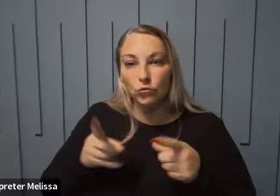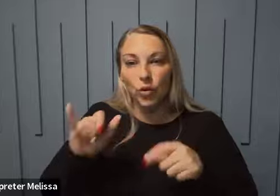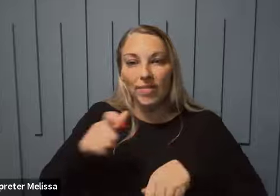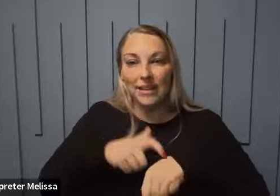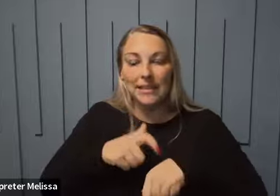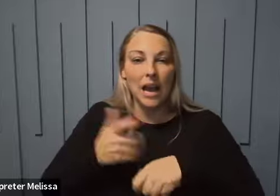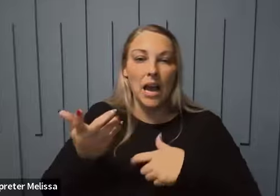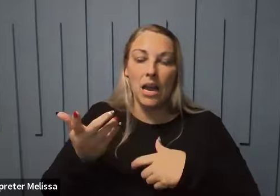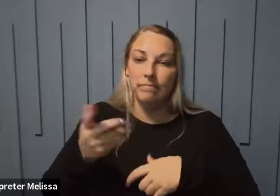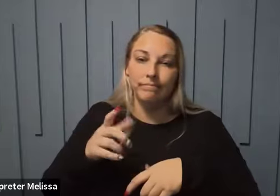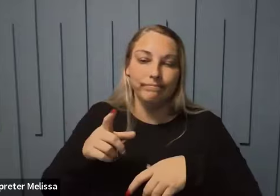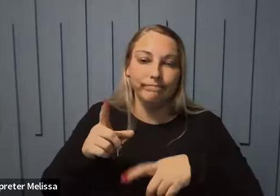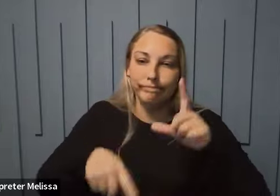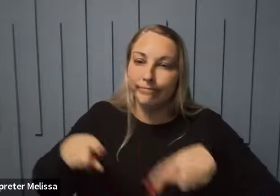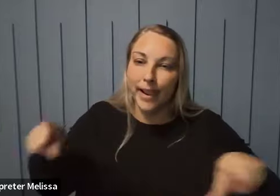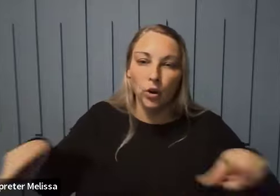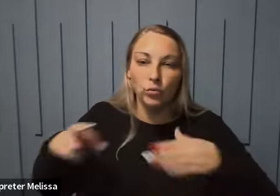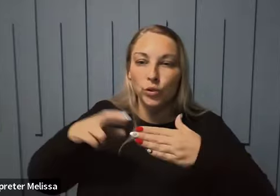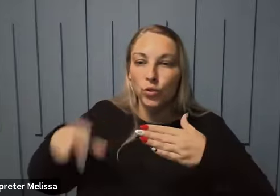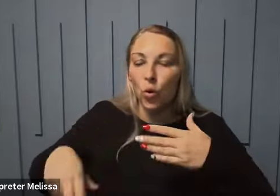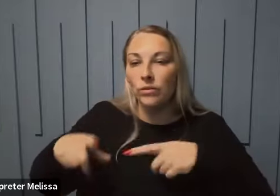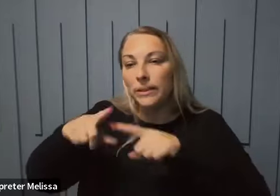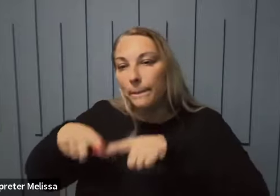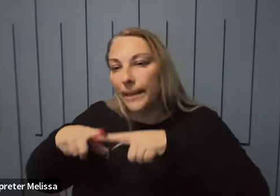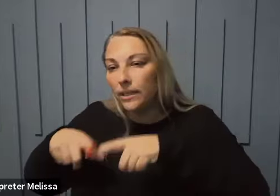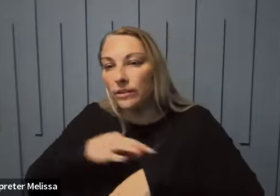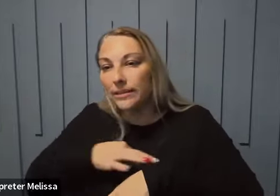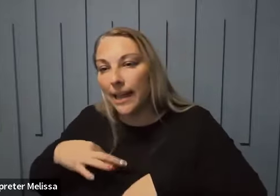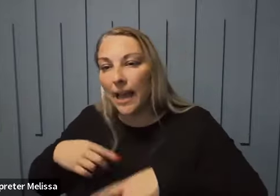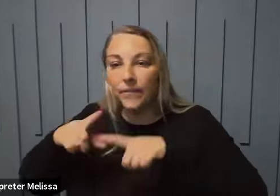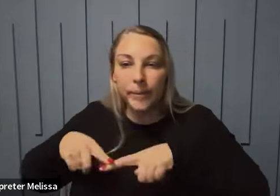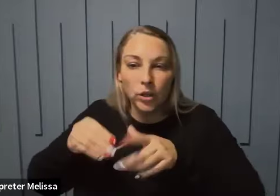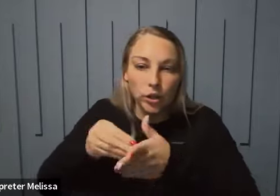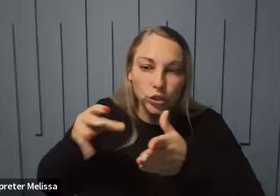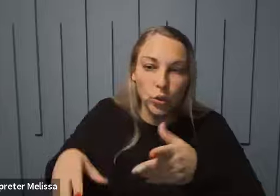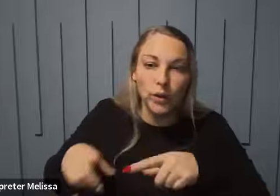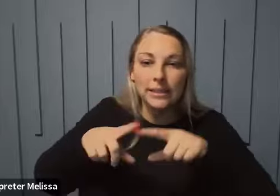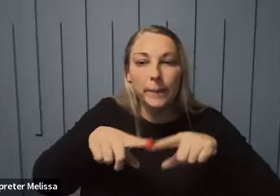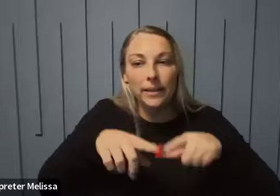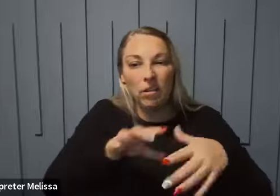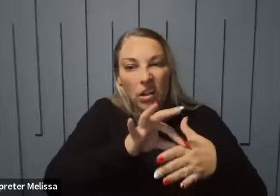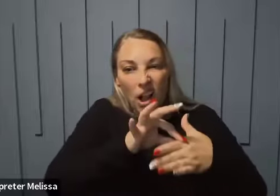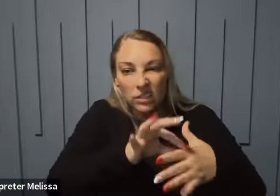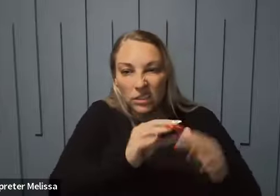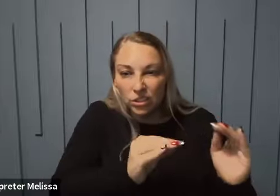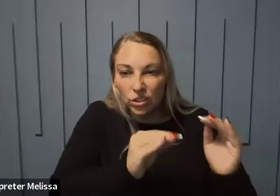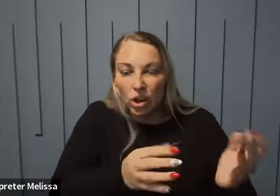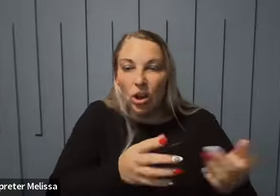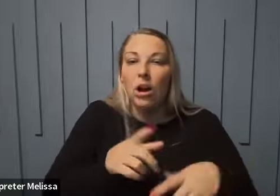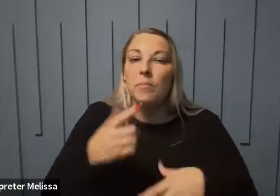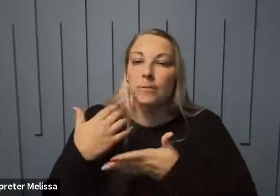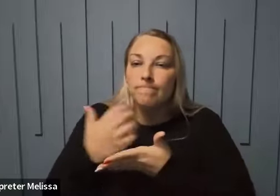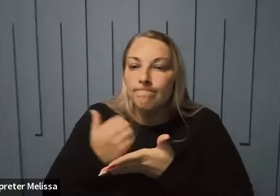content, on the educational needs of the student, on the staff and student capacity for using cued speech, but we continually kept track of